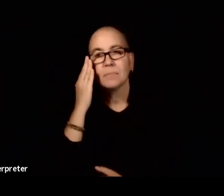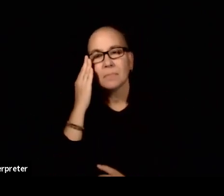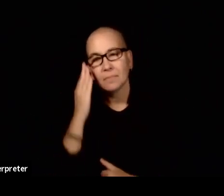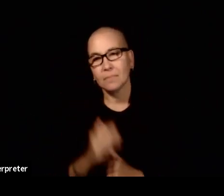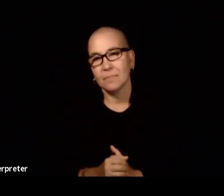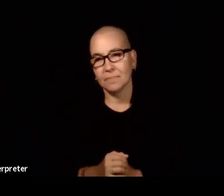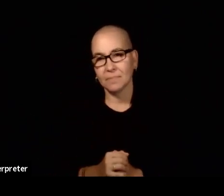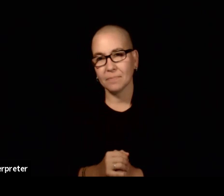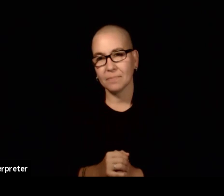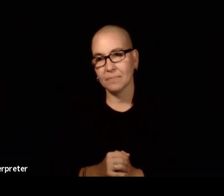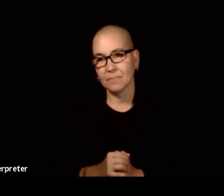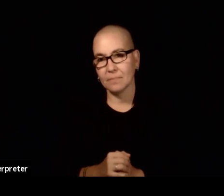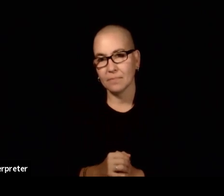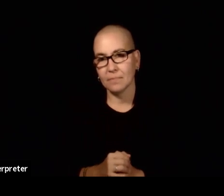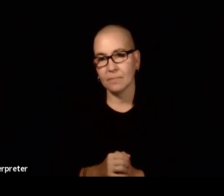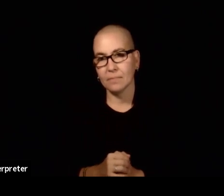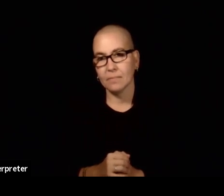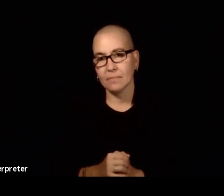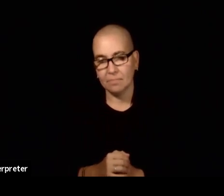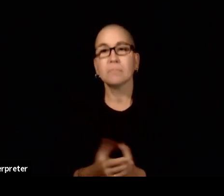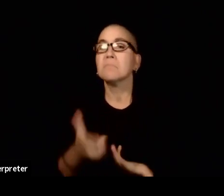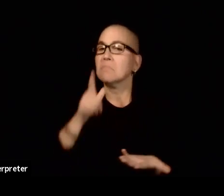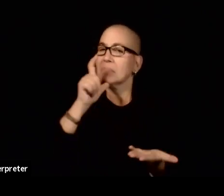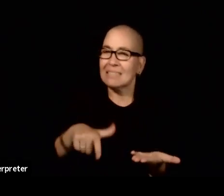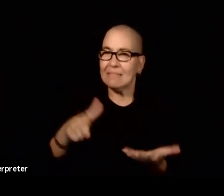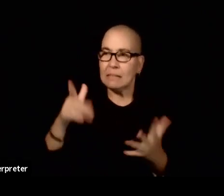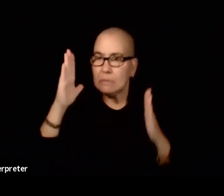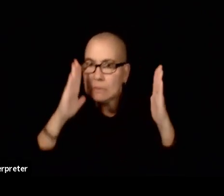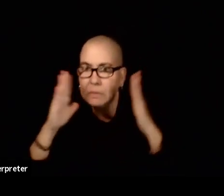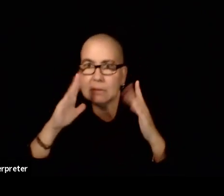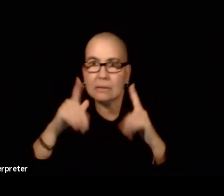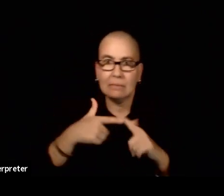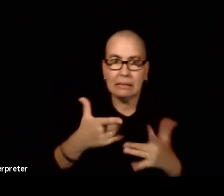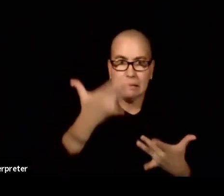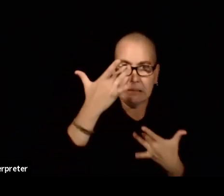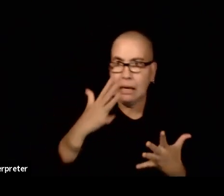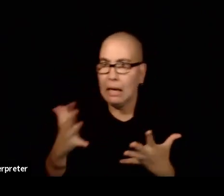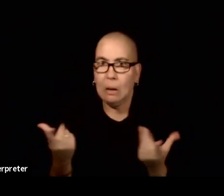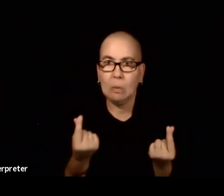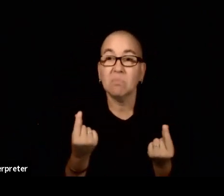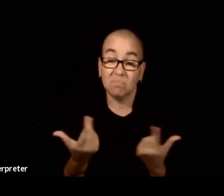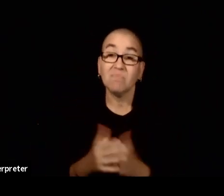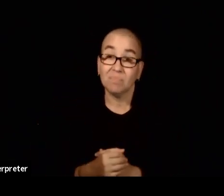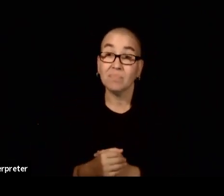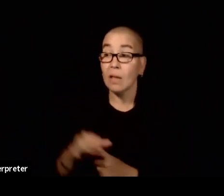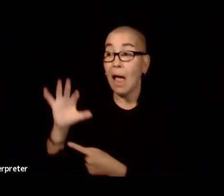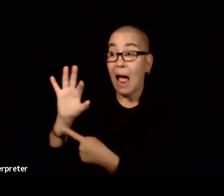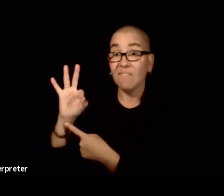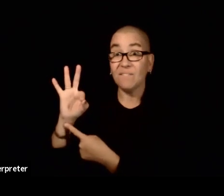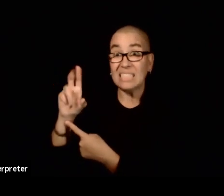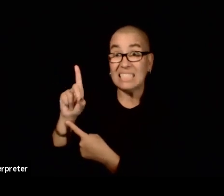in a clinic setting. This is an FDA authorized test,